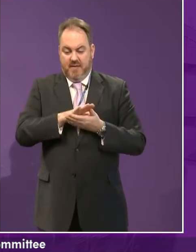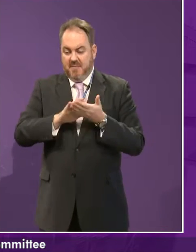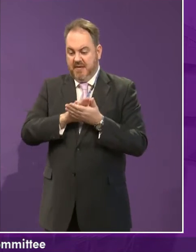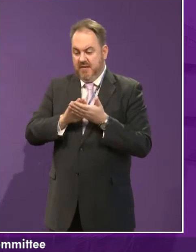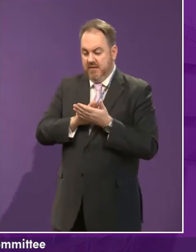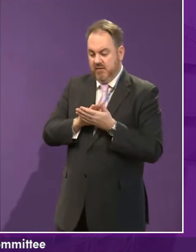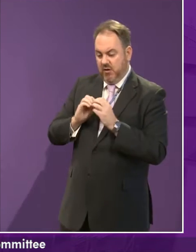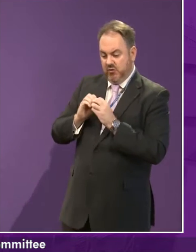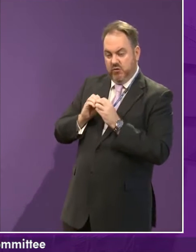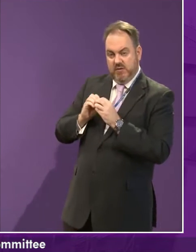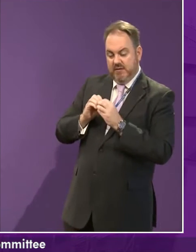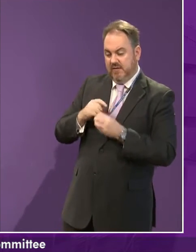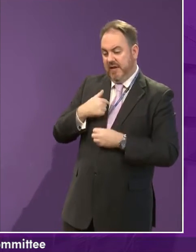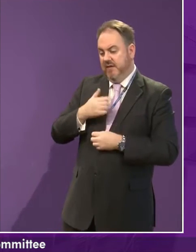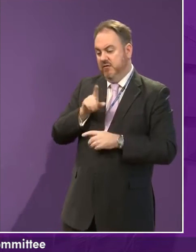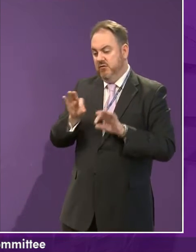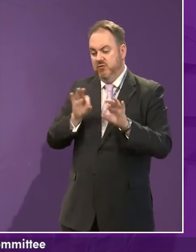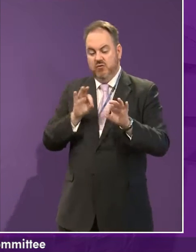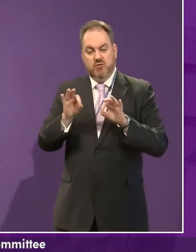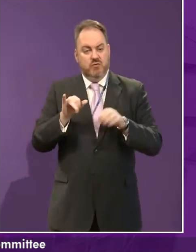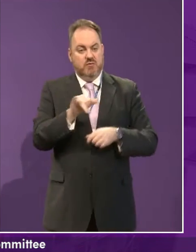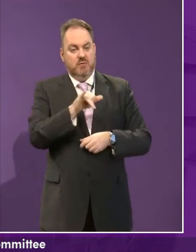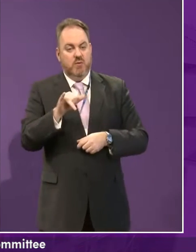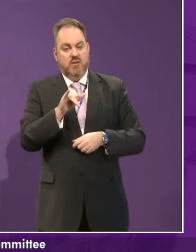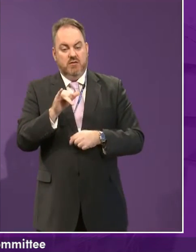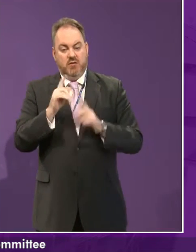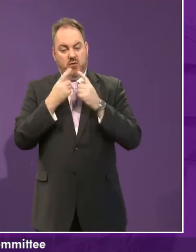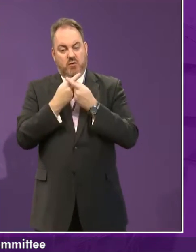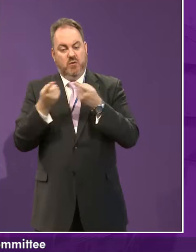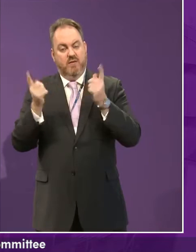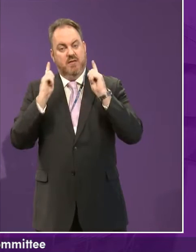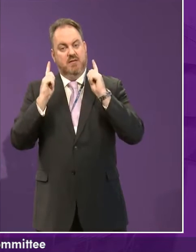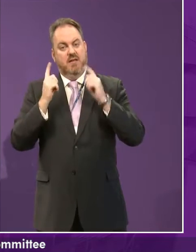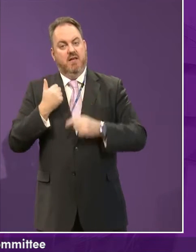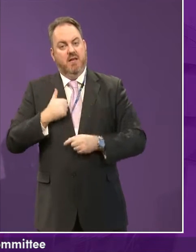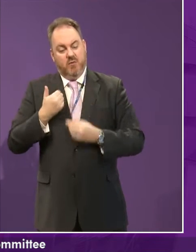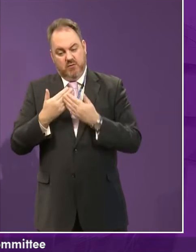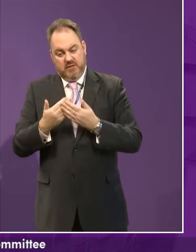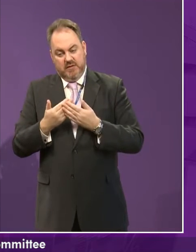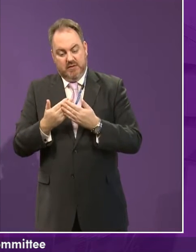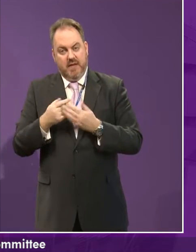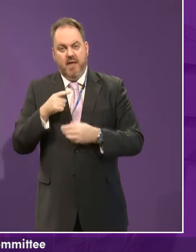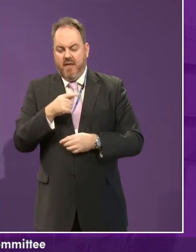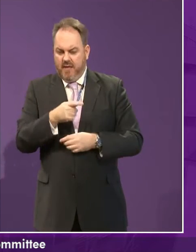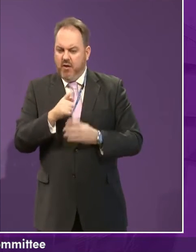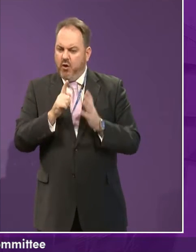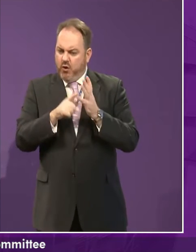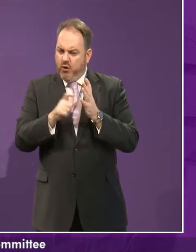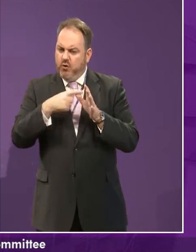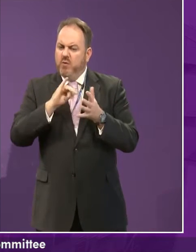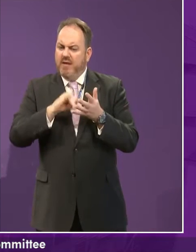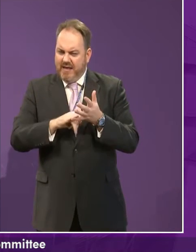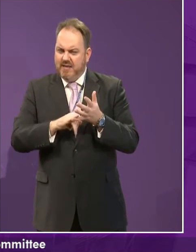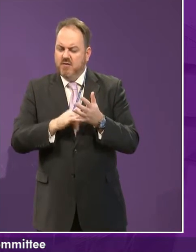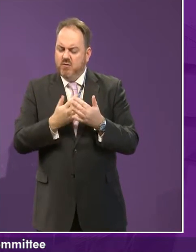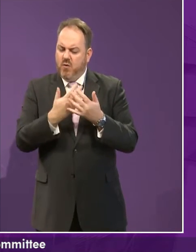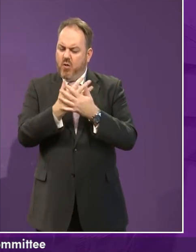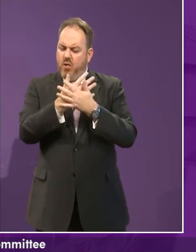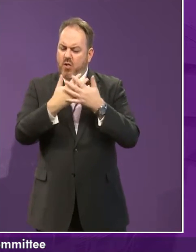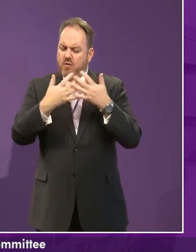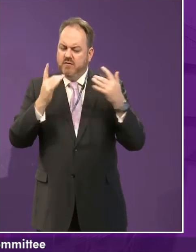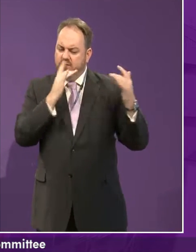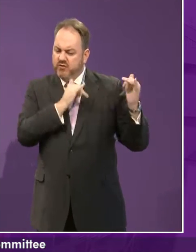made. Now, they do a lot of user testing. Not just in